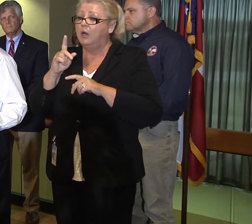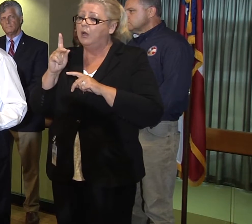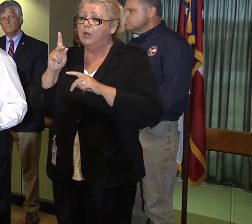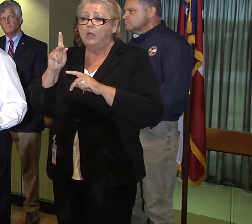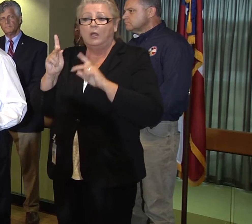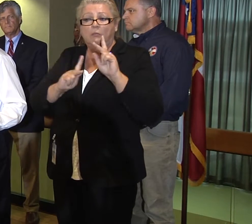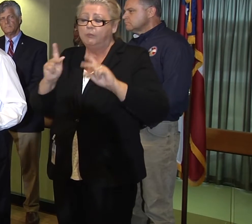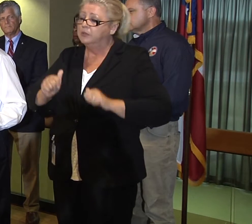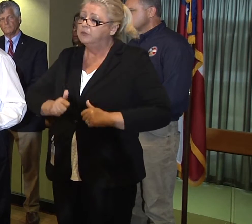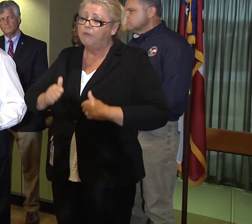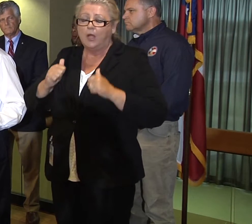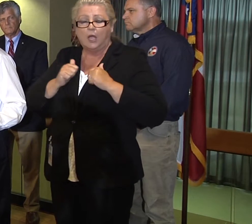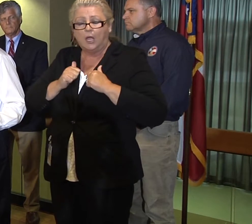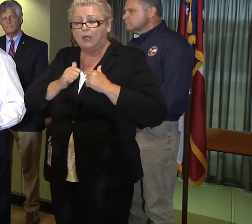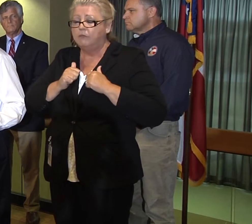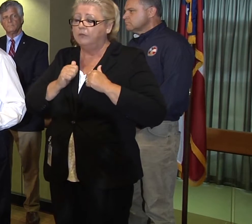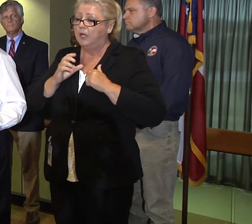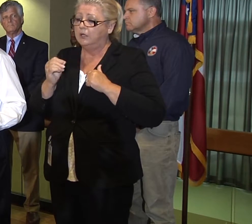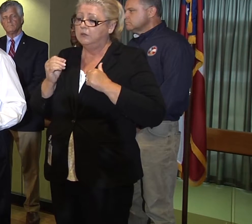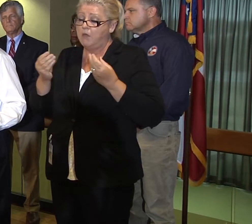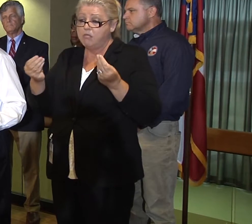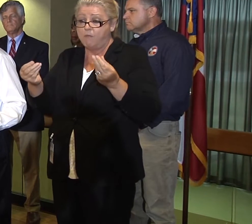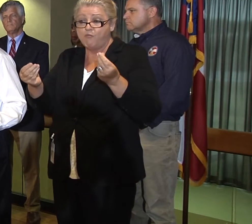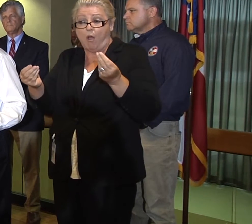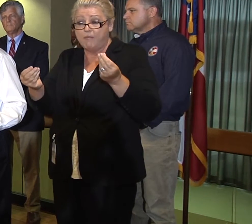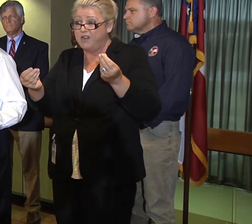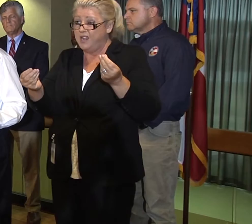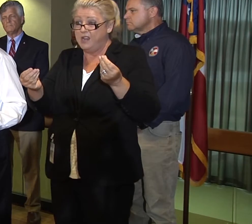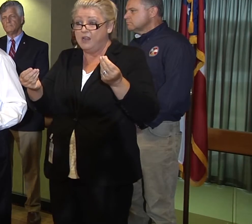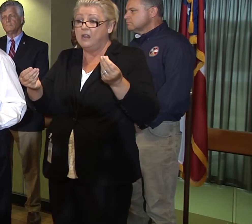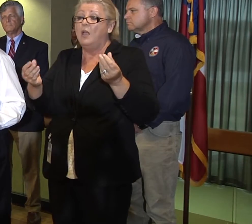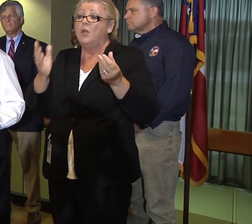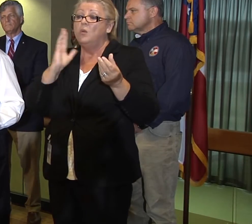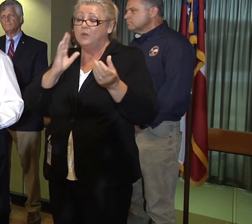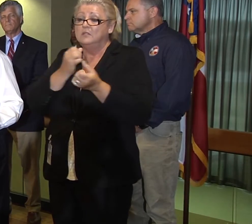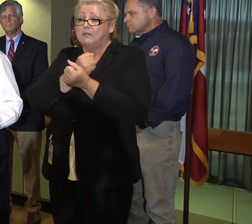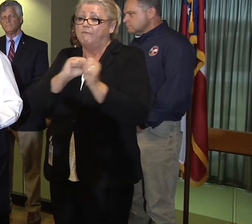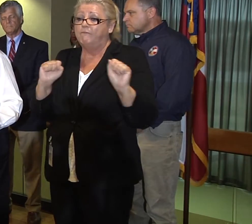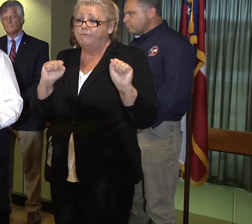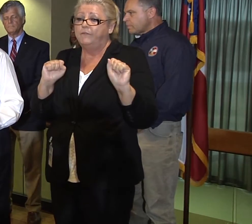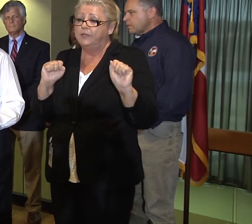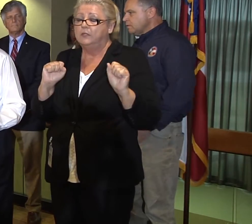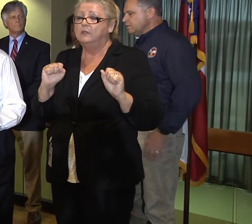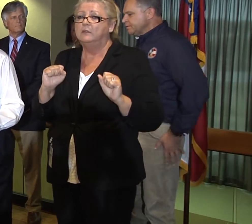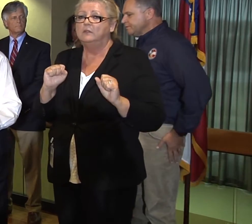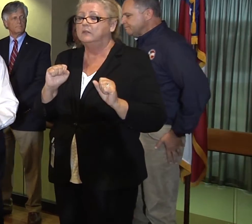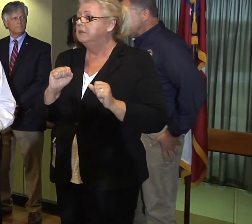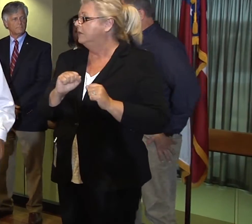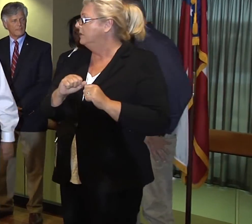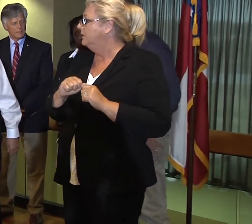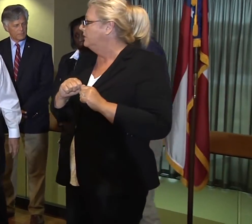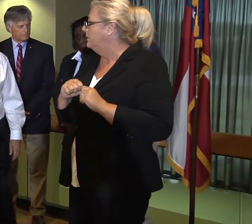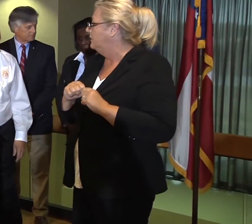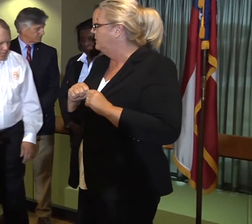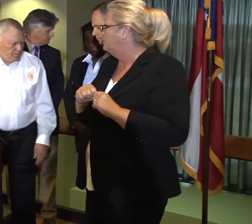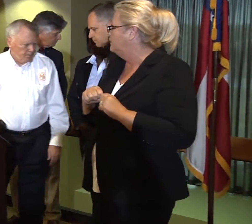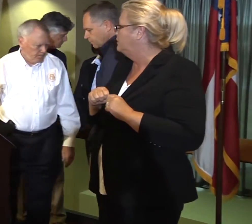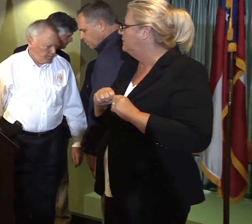the property damage is as low as it possibly can be. Jim, if you would, please. Yes, sir.